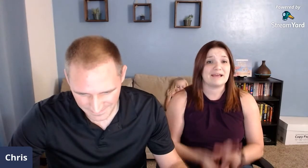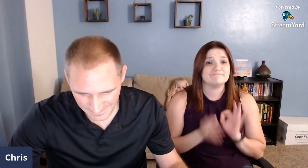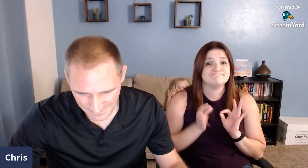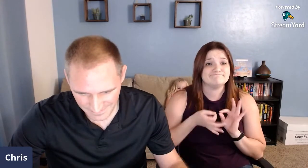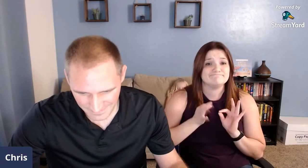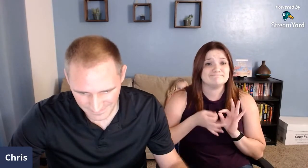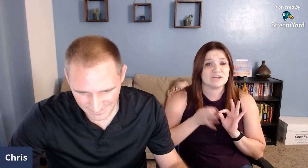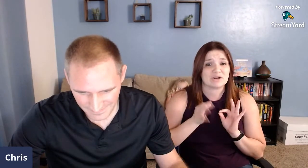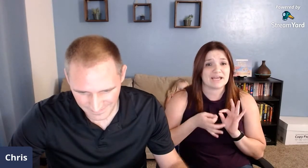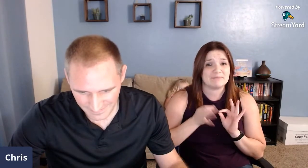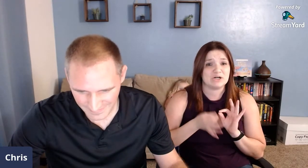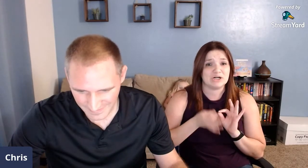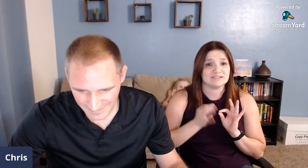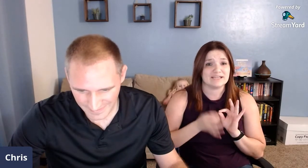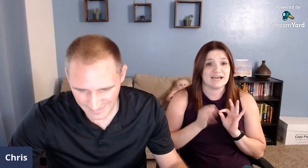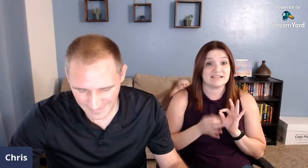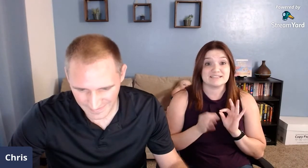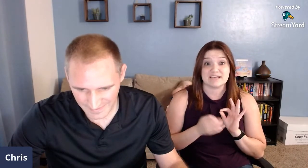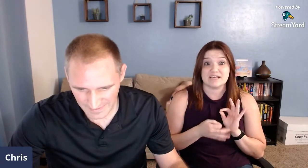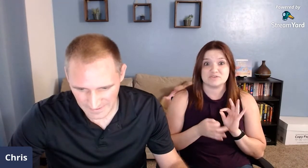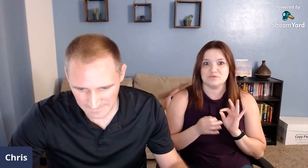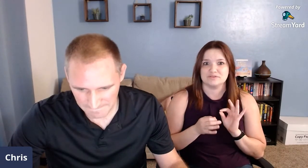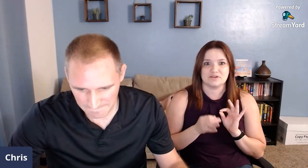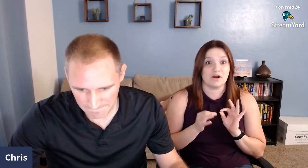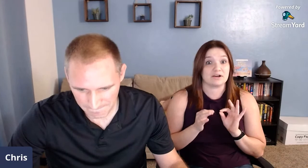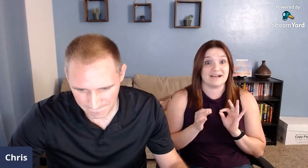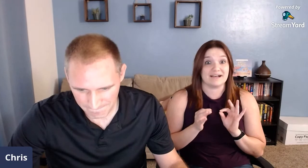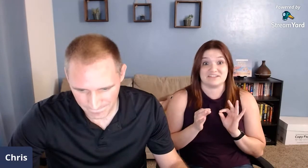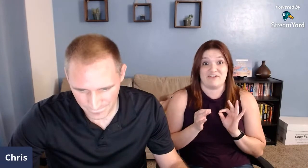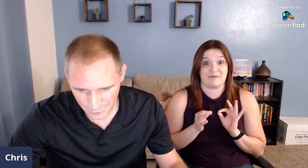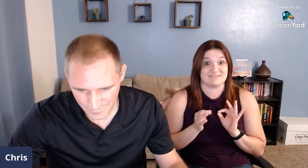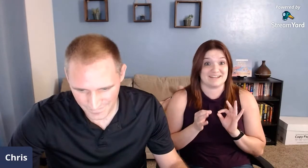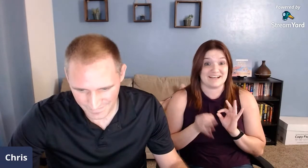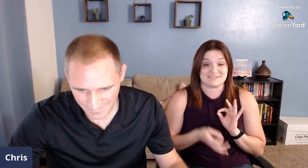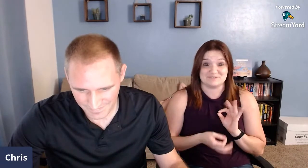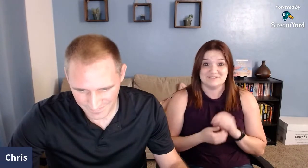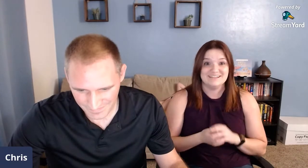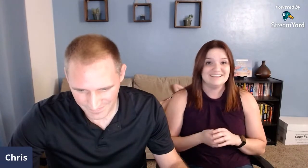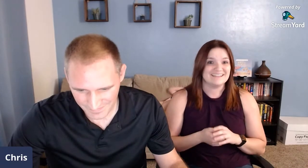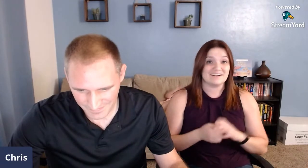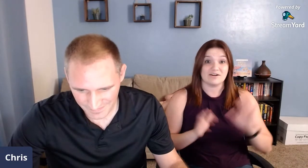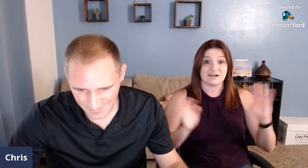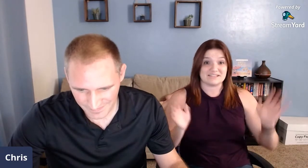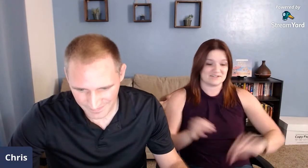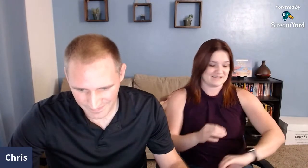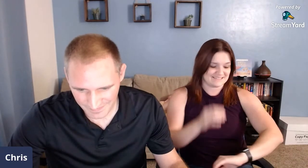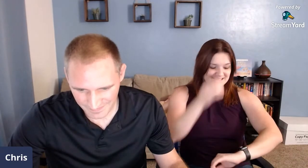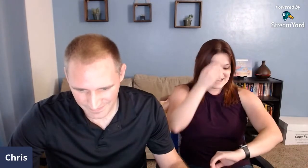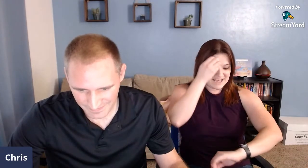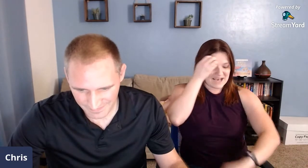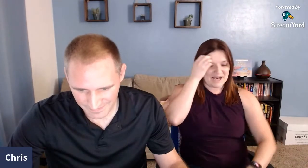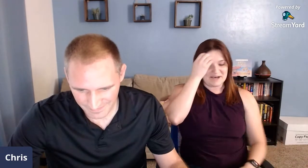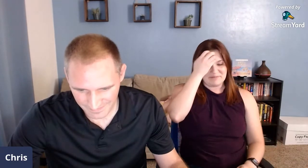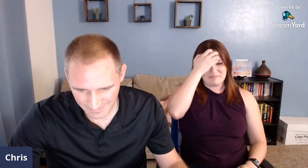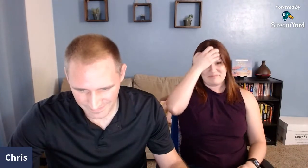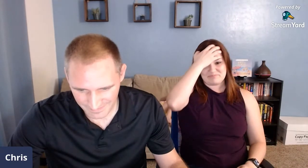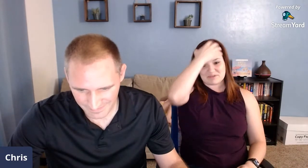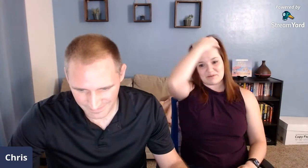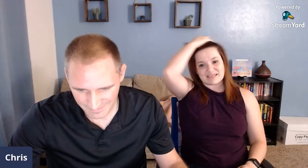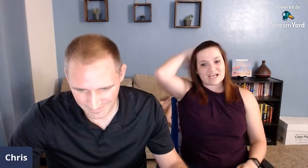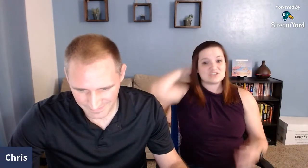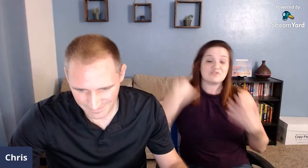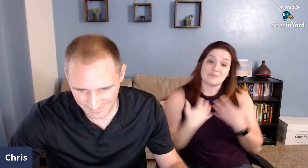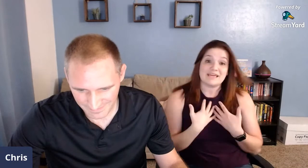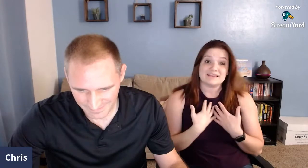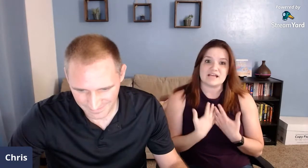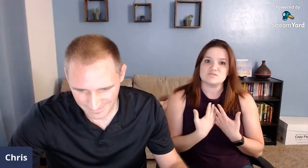like, okay, here I am all day. Unless it's a high school. All kinds of stuff happens at a high school. They're all kinds of crazy.